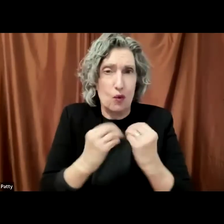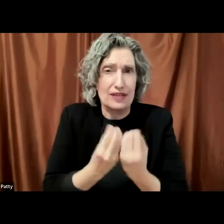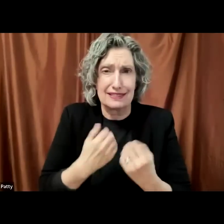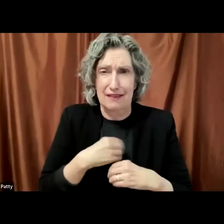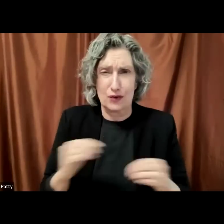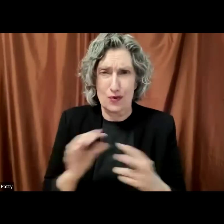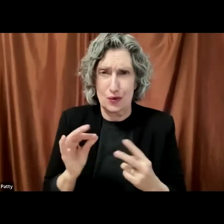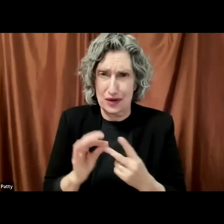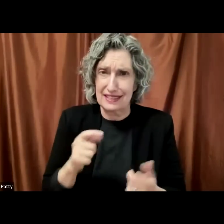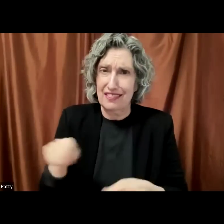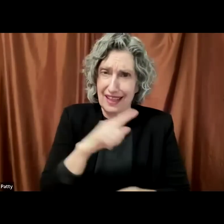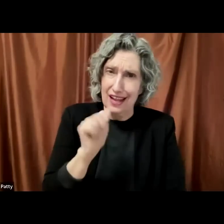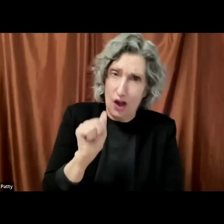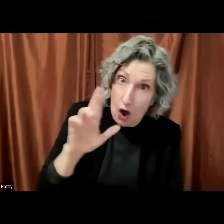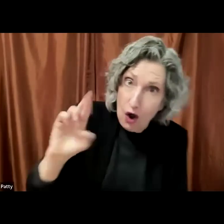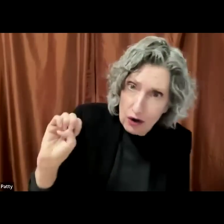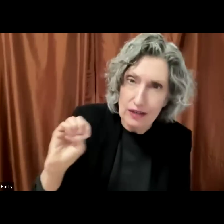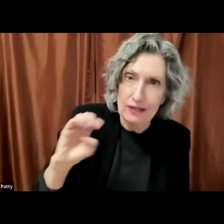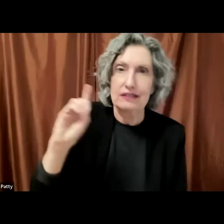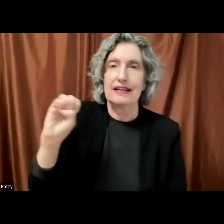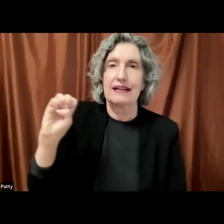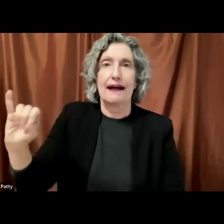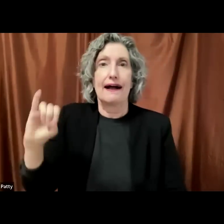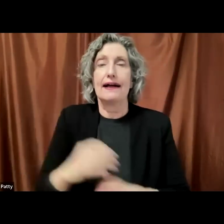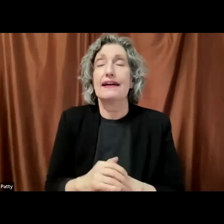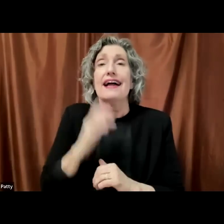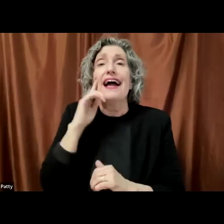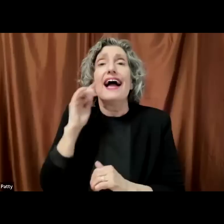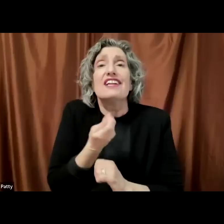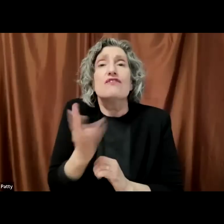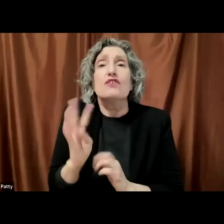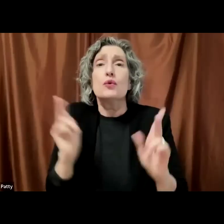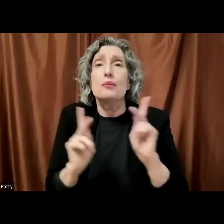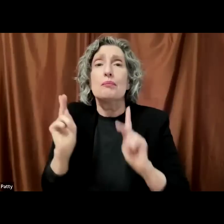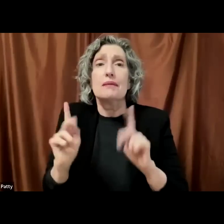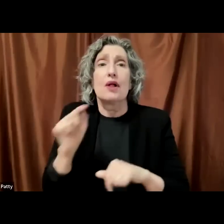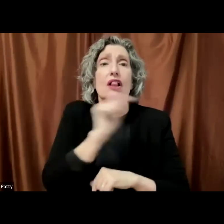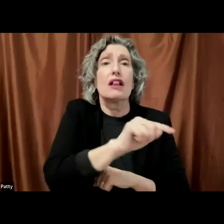are noticing that there are fewer people from targeted communities seeking services when many safe